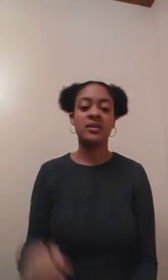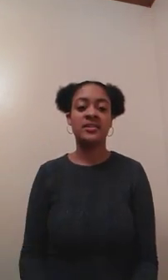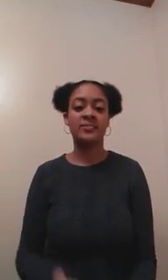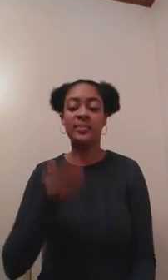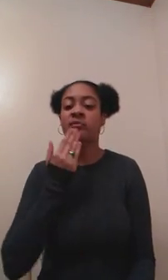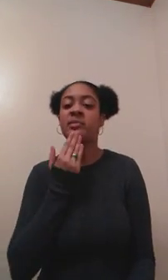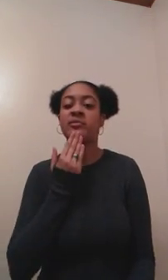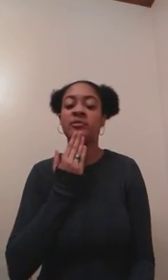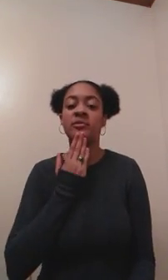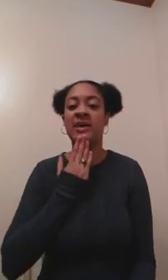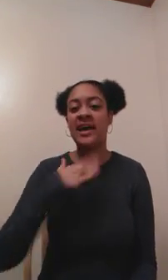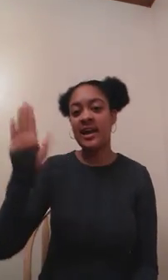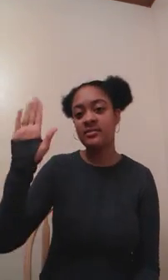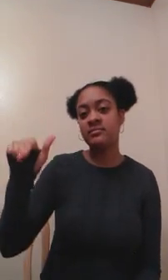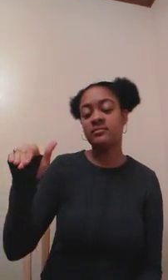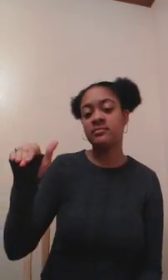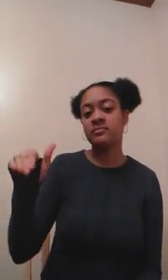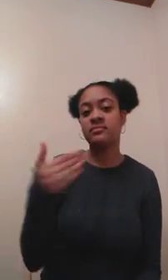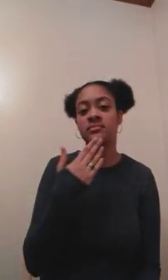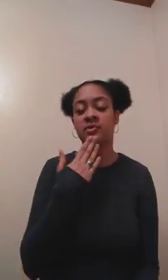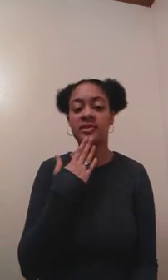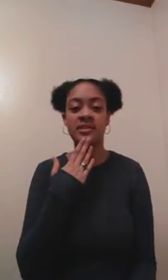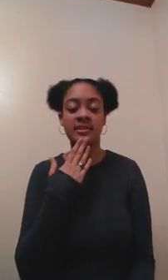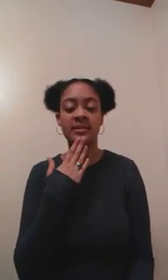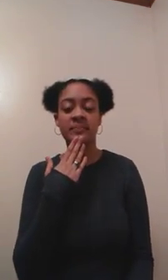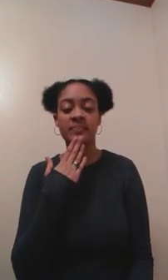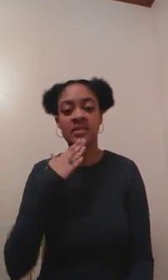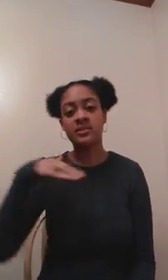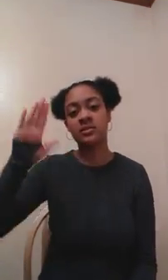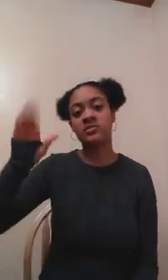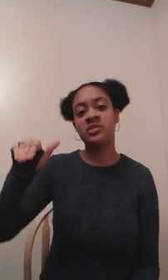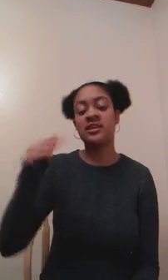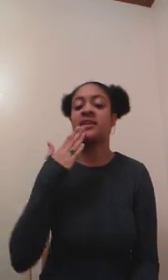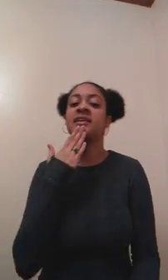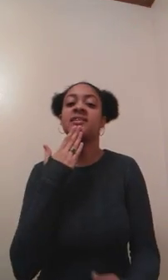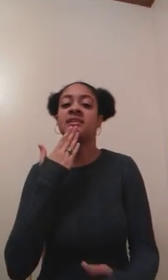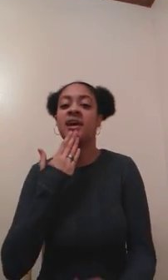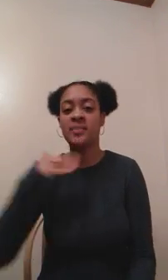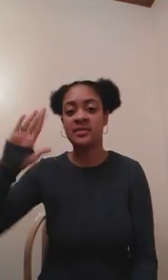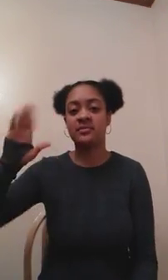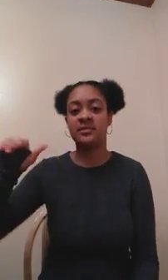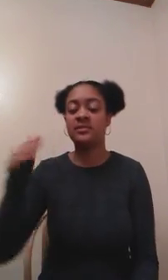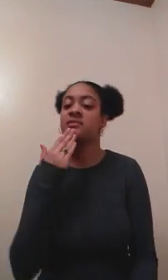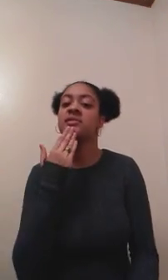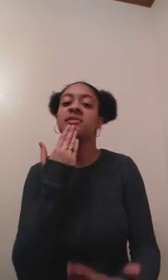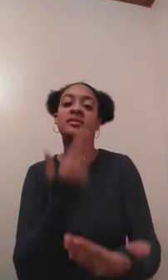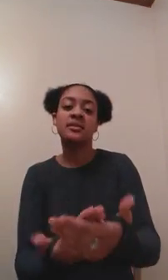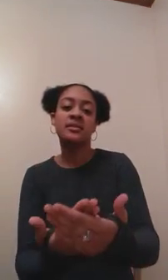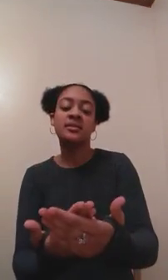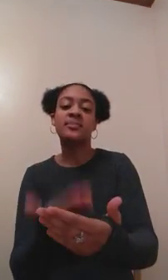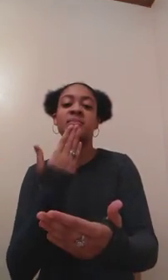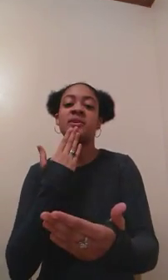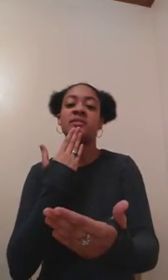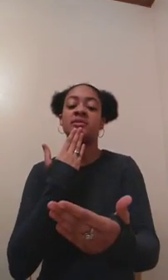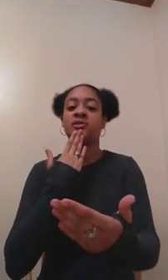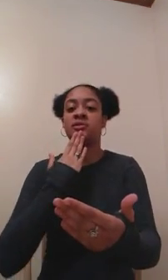Some people remember the word bad more easily, so just think it's the opposite of this. Some people also just do